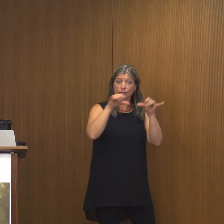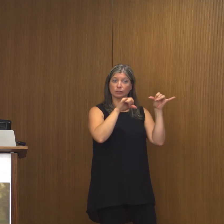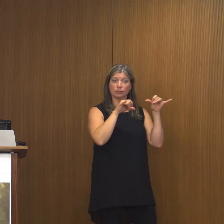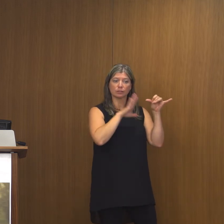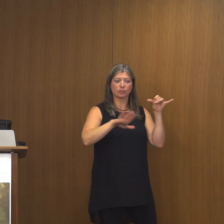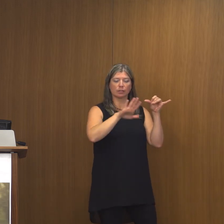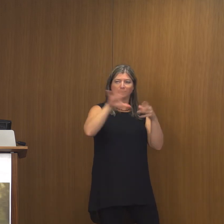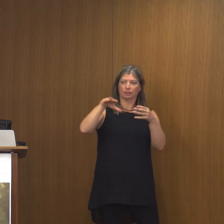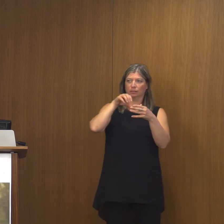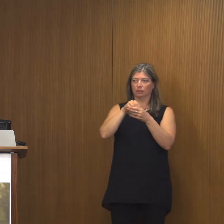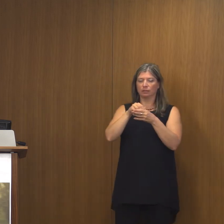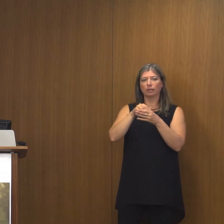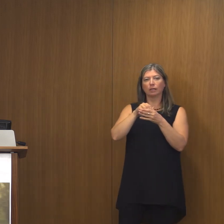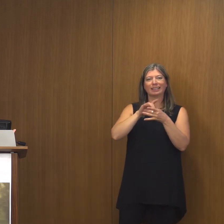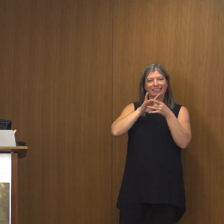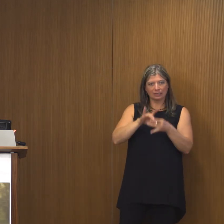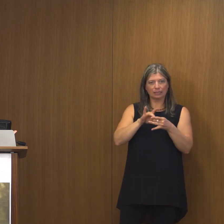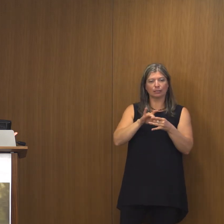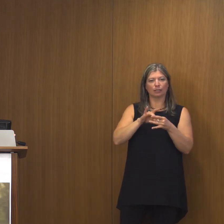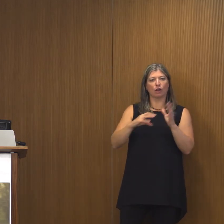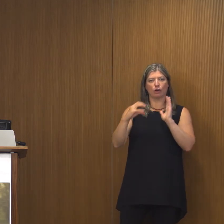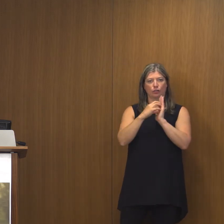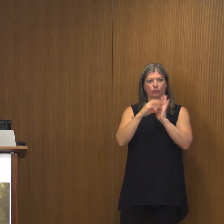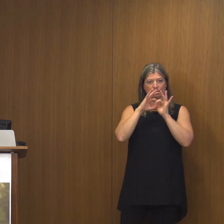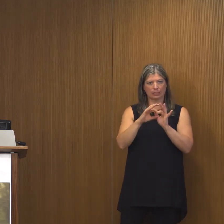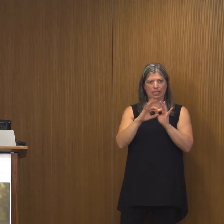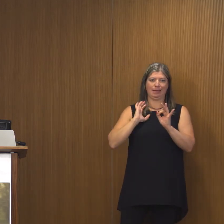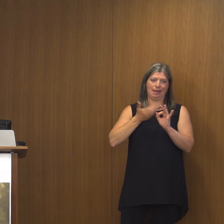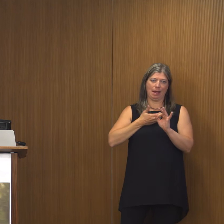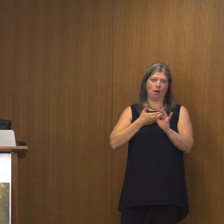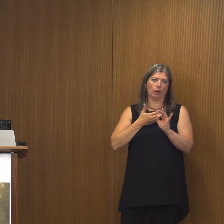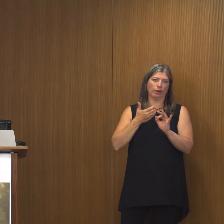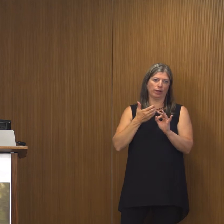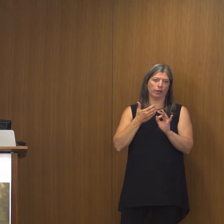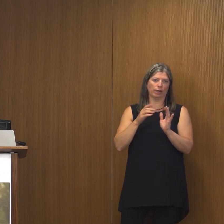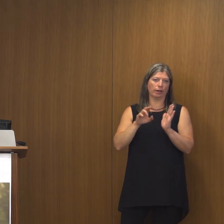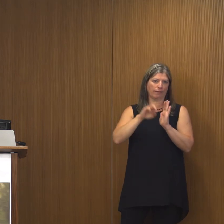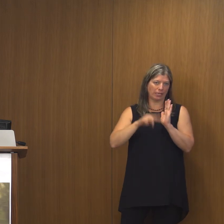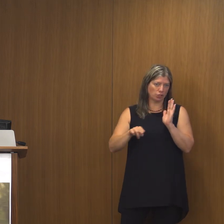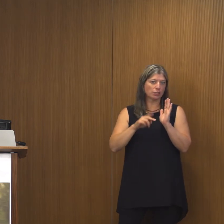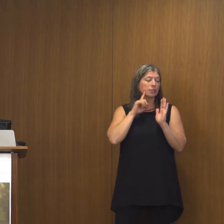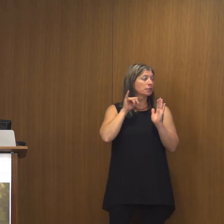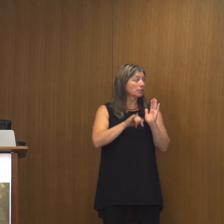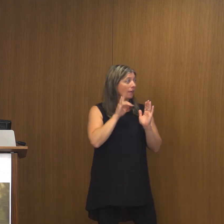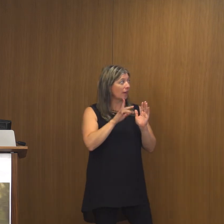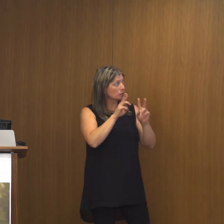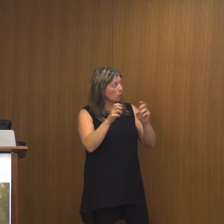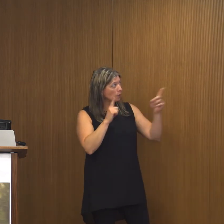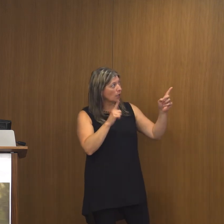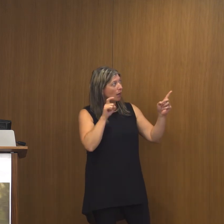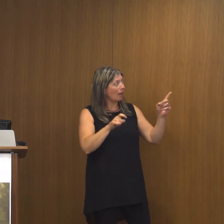consideration the different articles on the convention, and that measurement happens. So that's a quote by a parent: you have to measure the